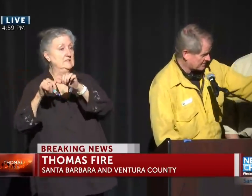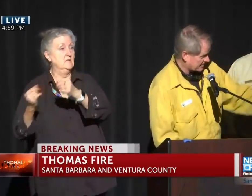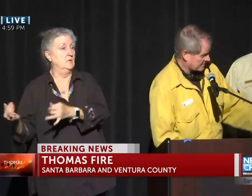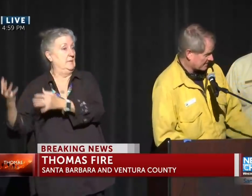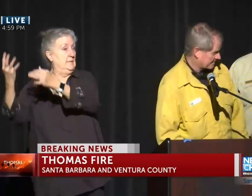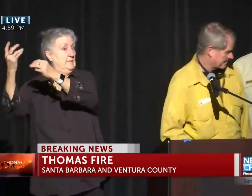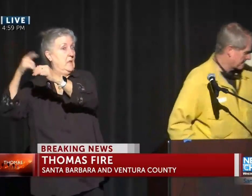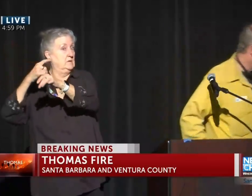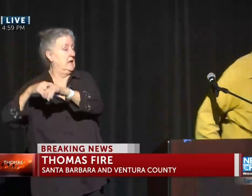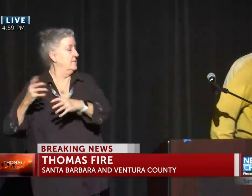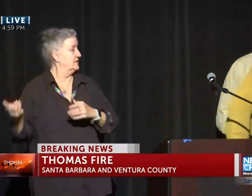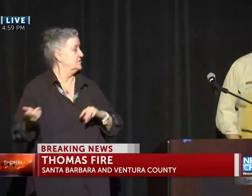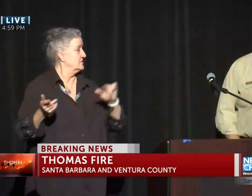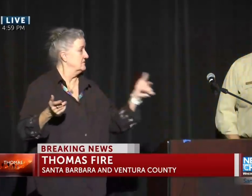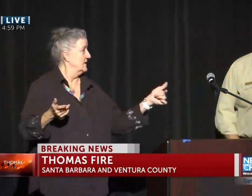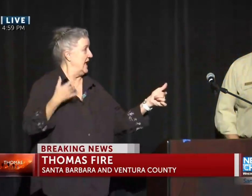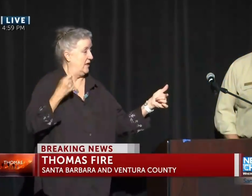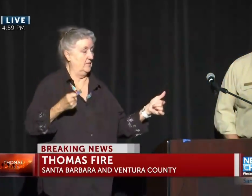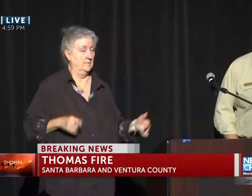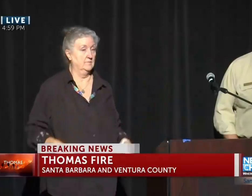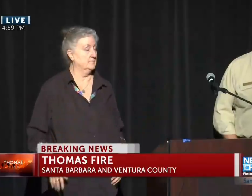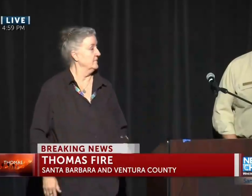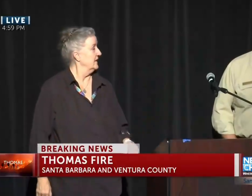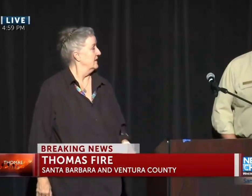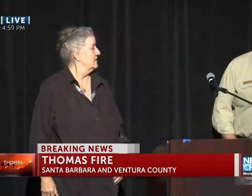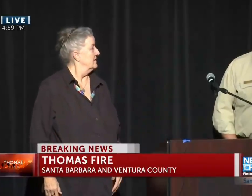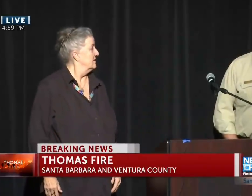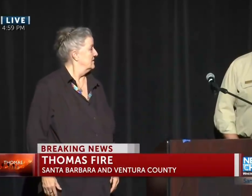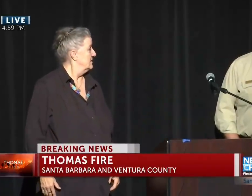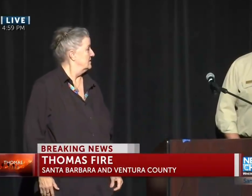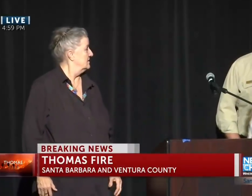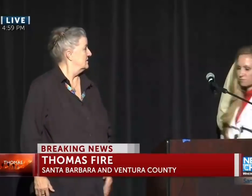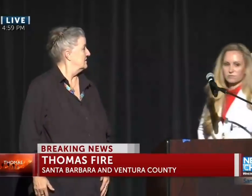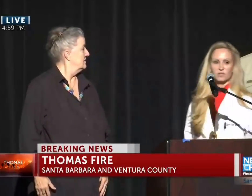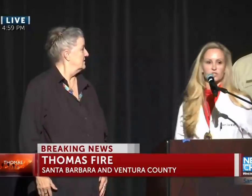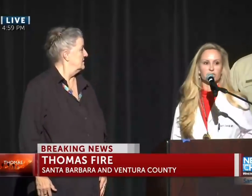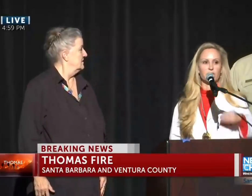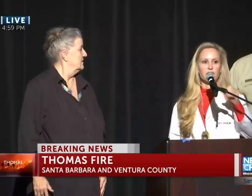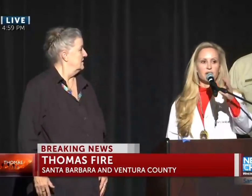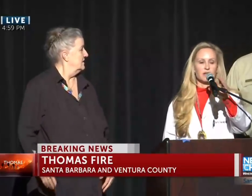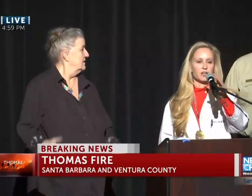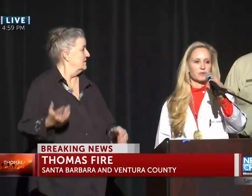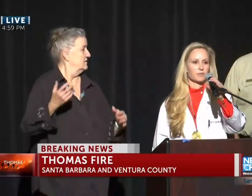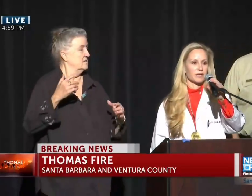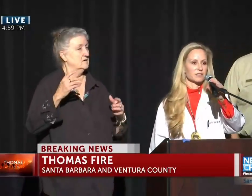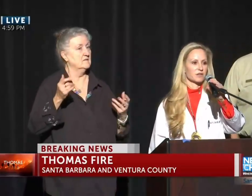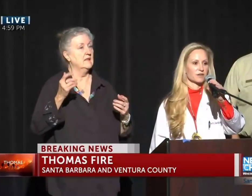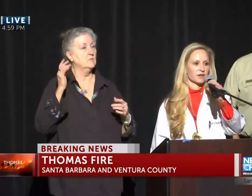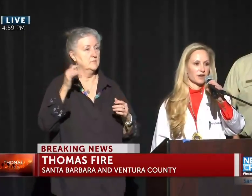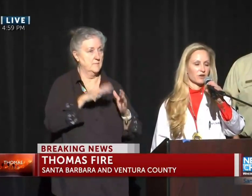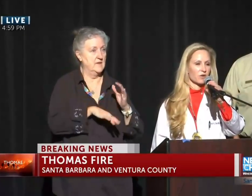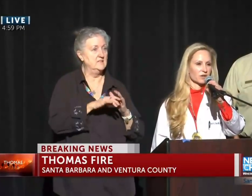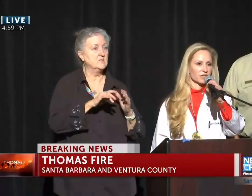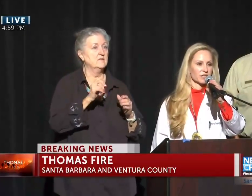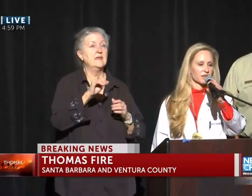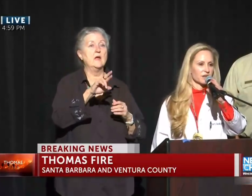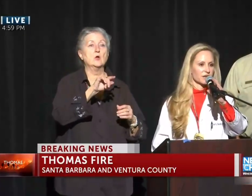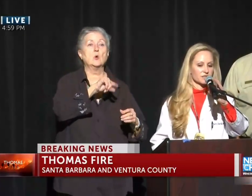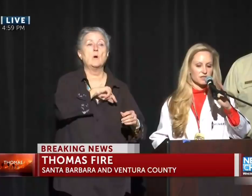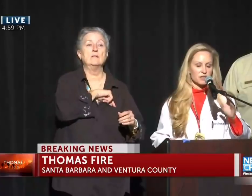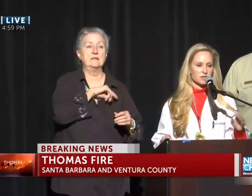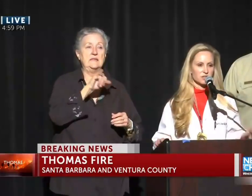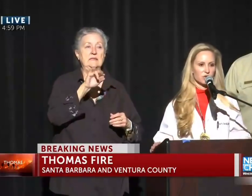And then you can talk about. Sure. That'll be based on the air